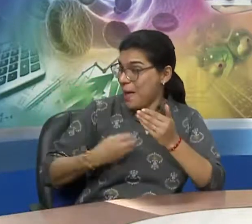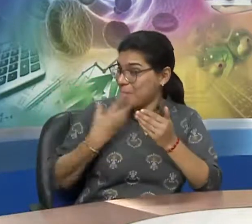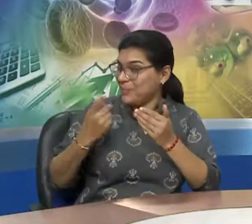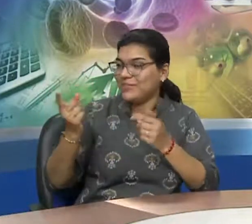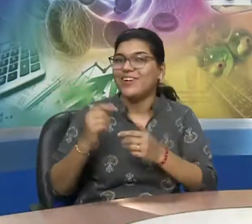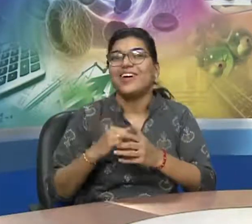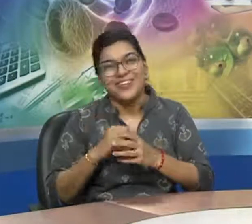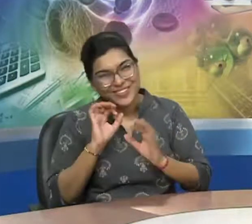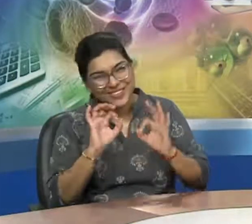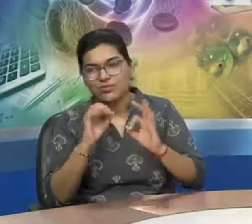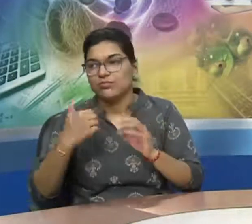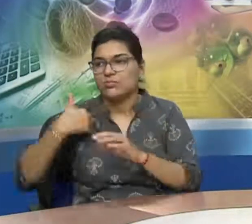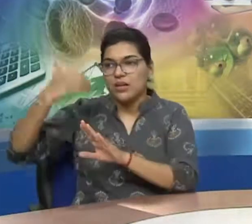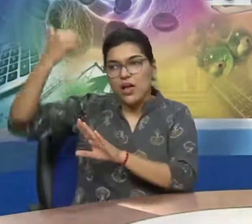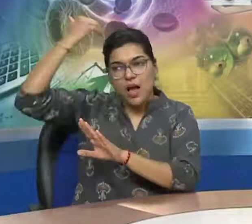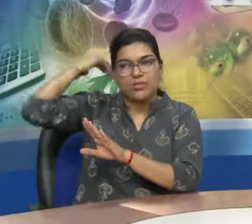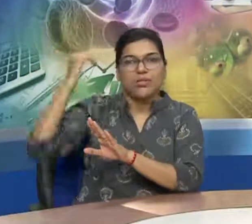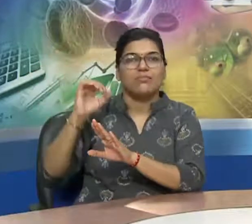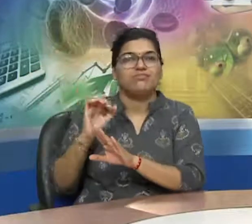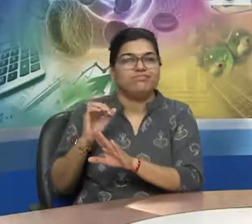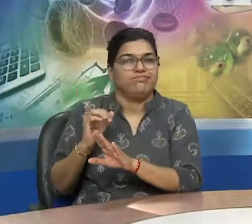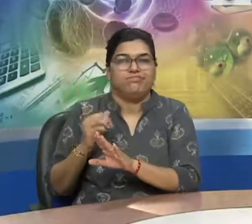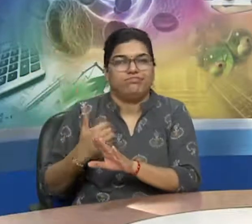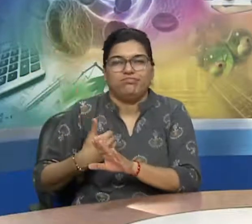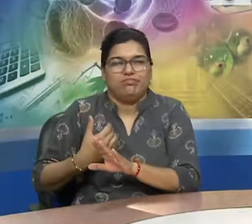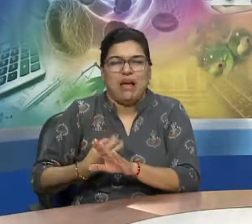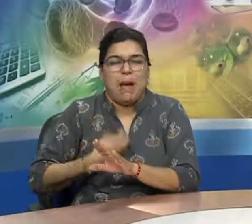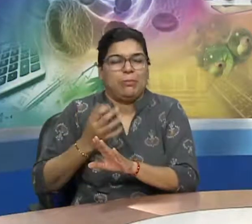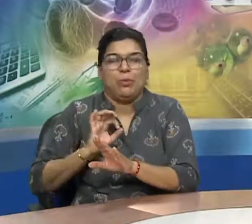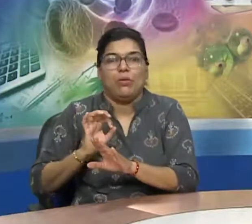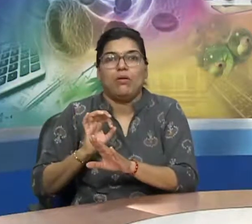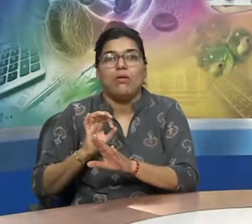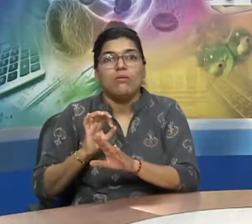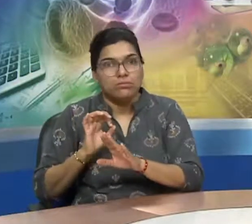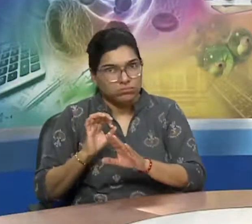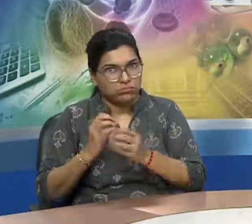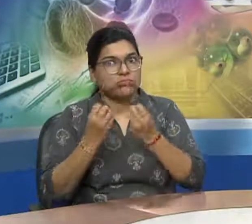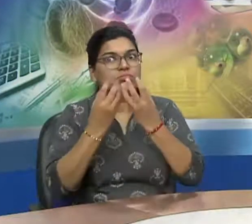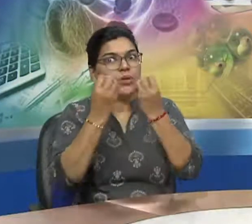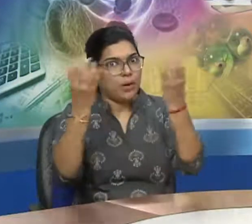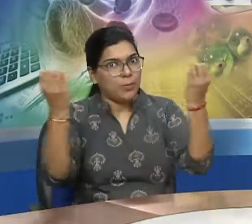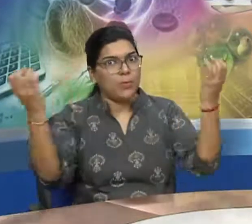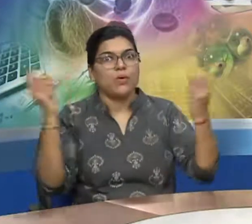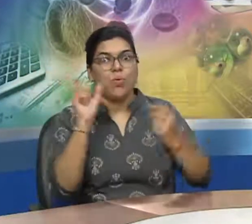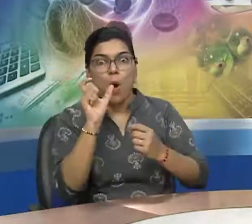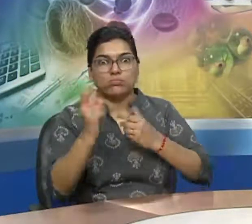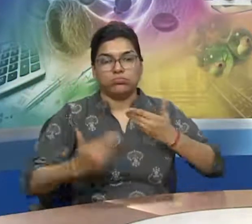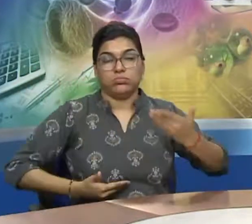But actually, we are not glad to meet that person.